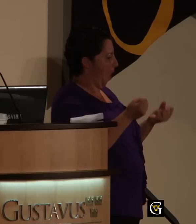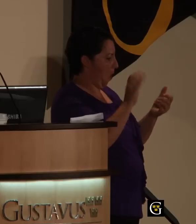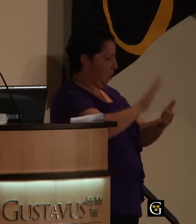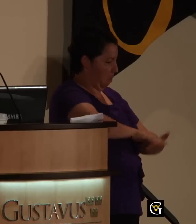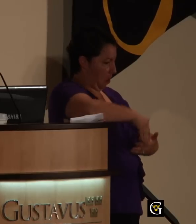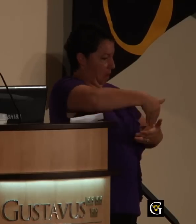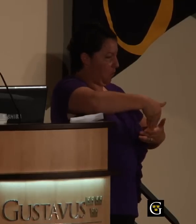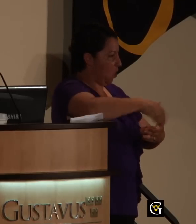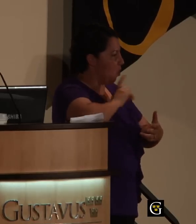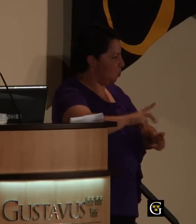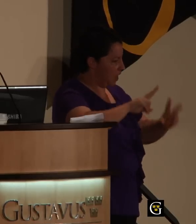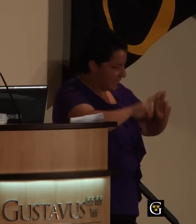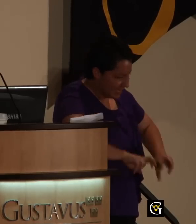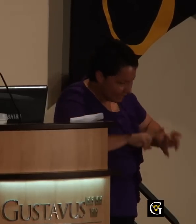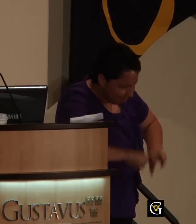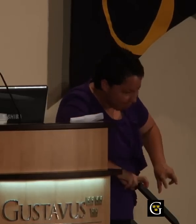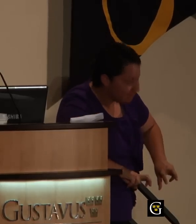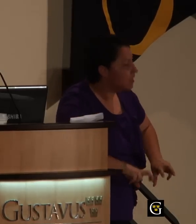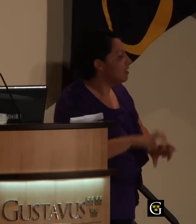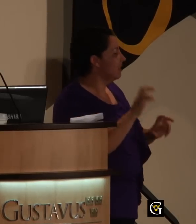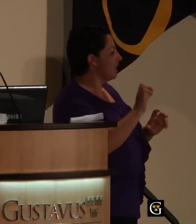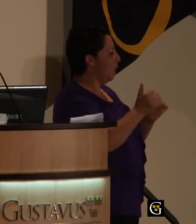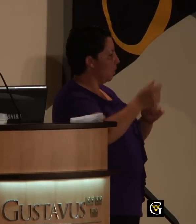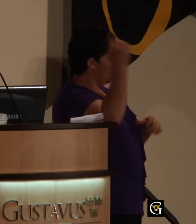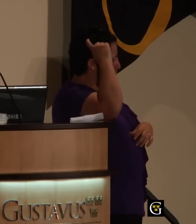neural correlates of conscious experience.